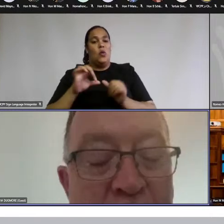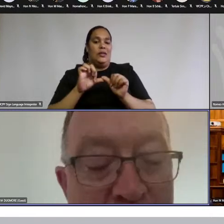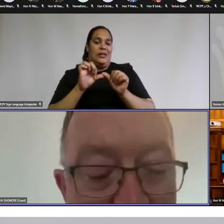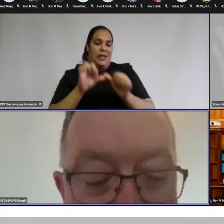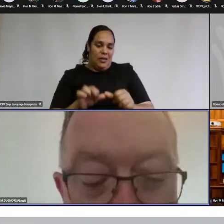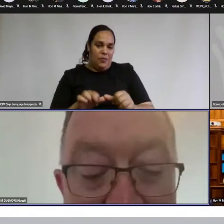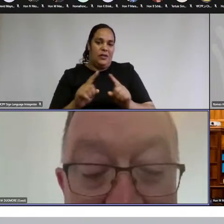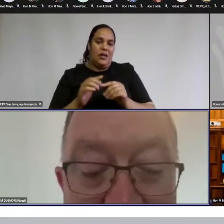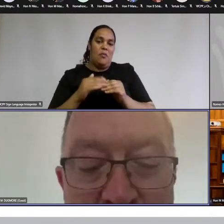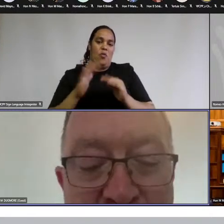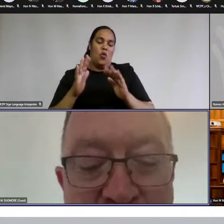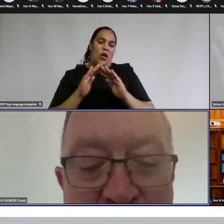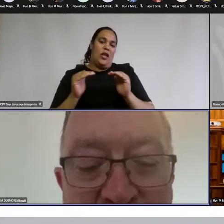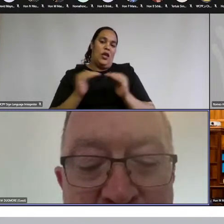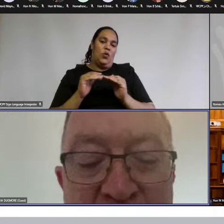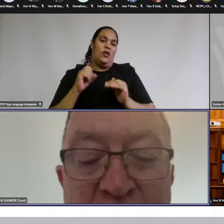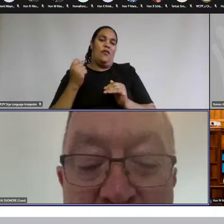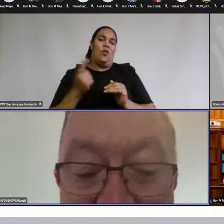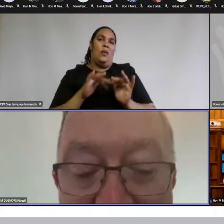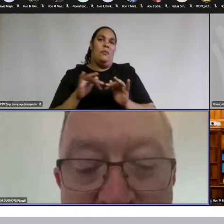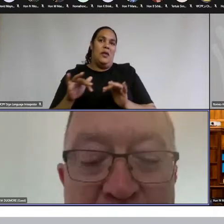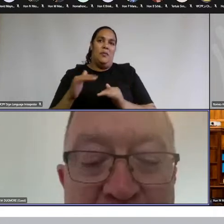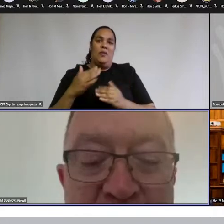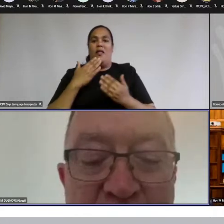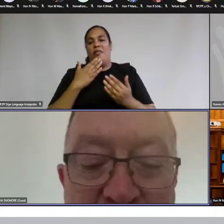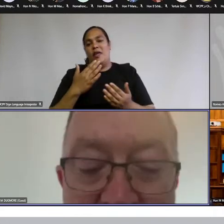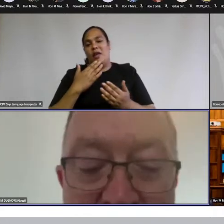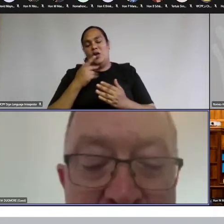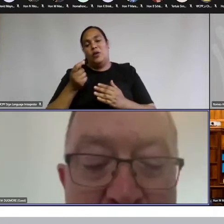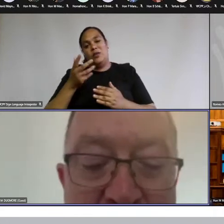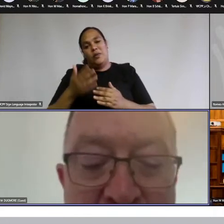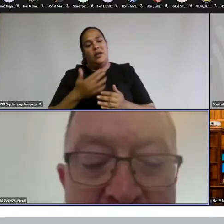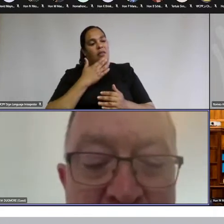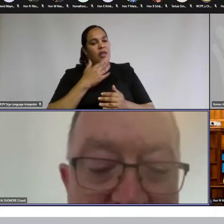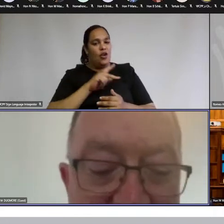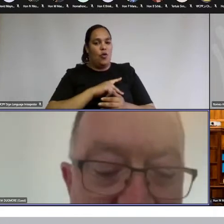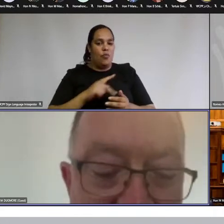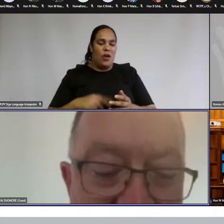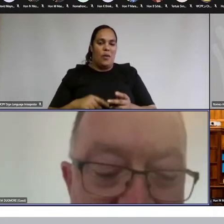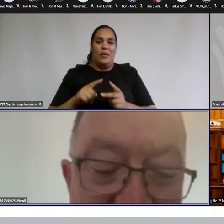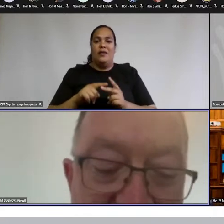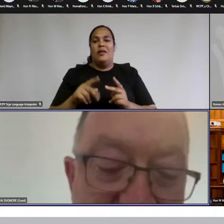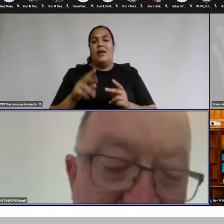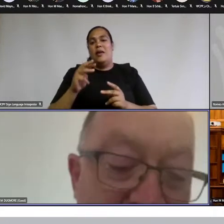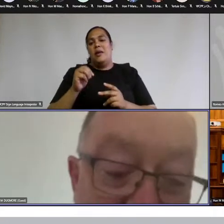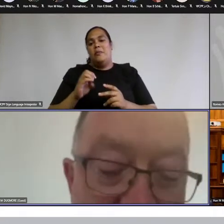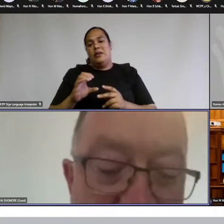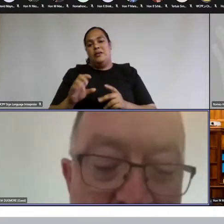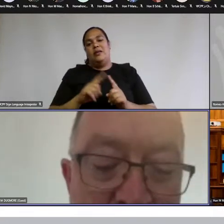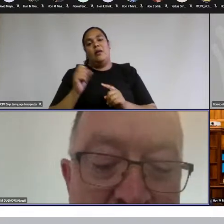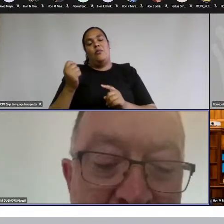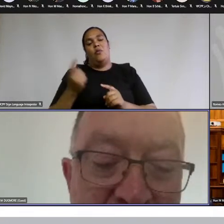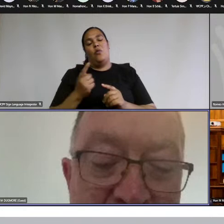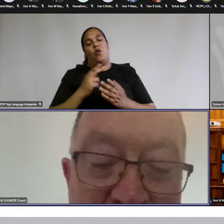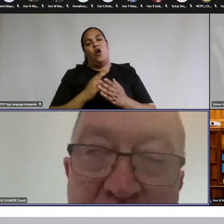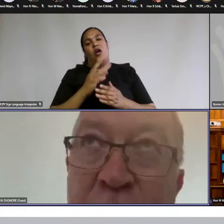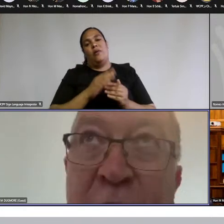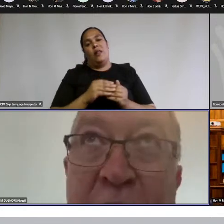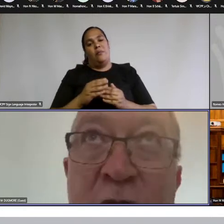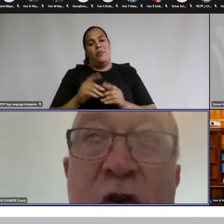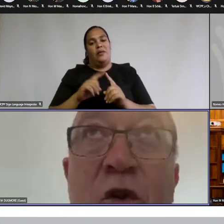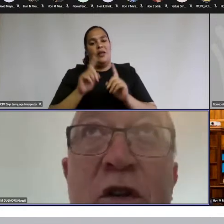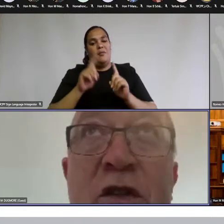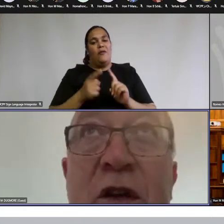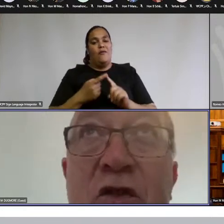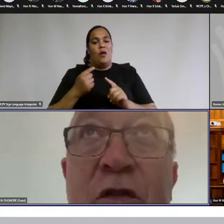sustainable and more equitable for all of our people. Thank you, Speaker. Thank you to the Premier and the MECs and all of the honourable members, especially